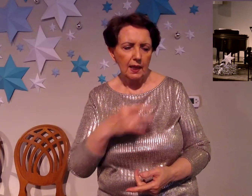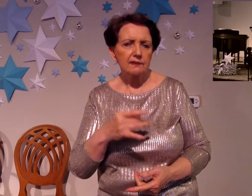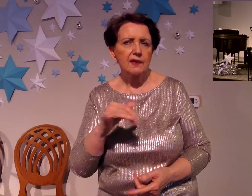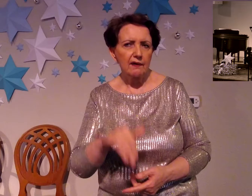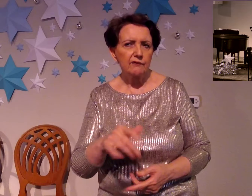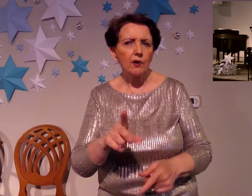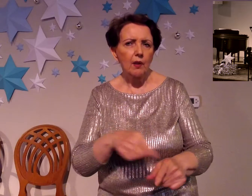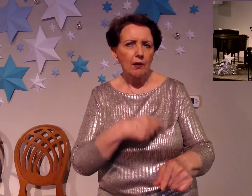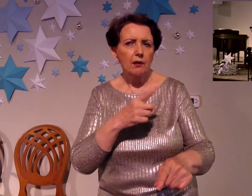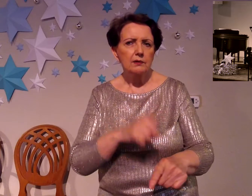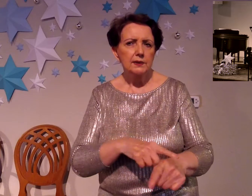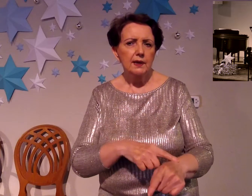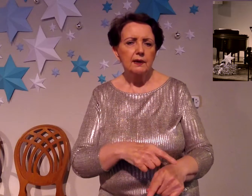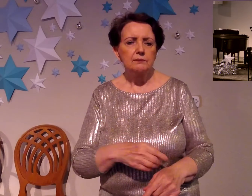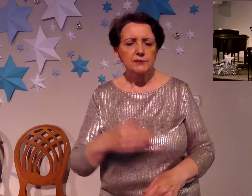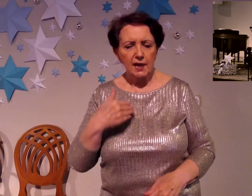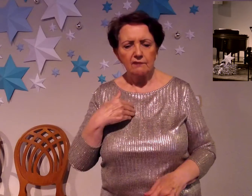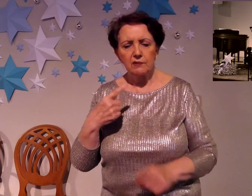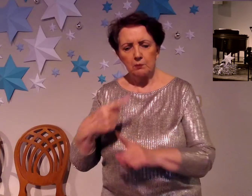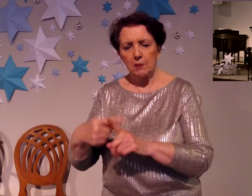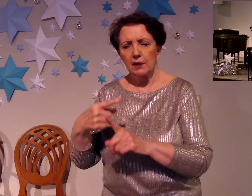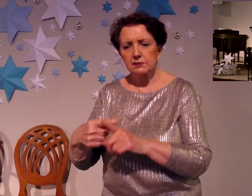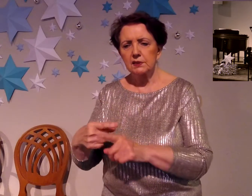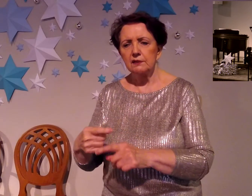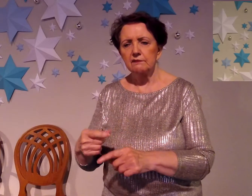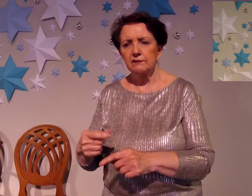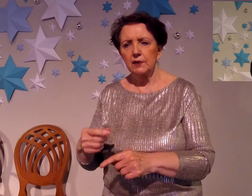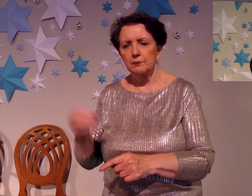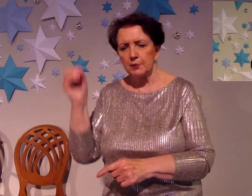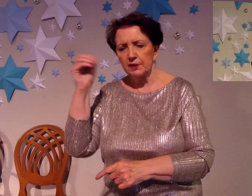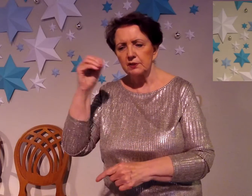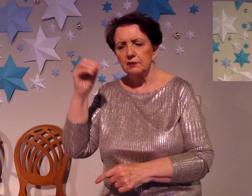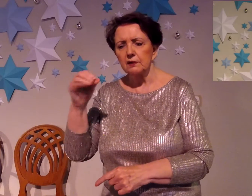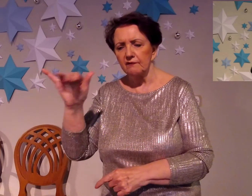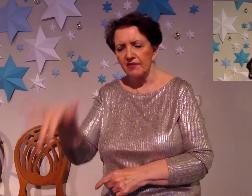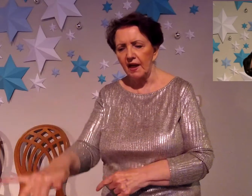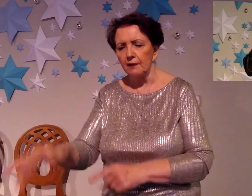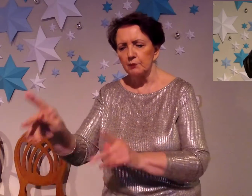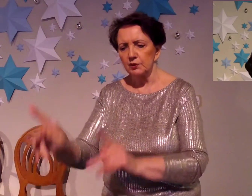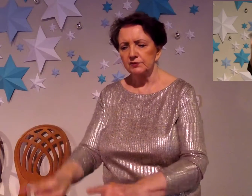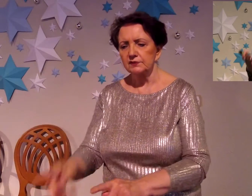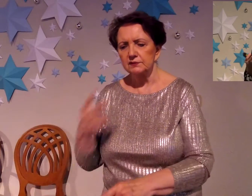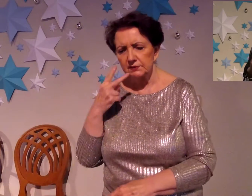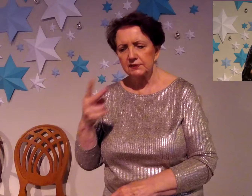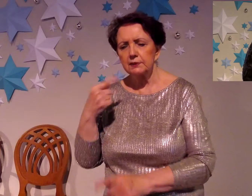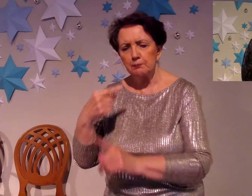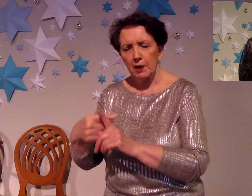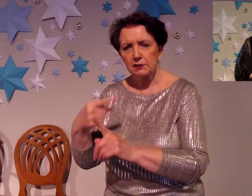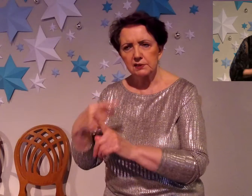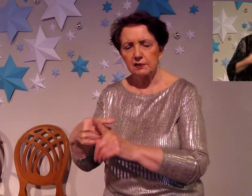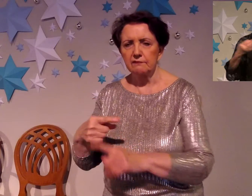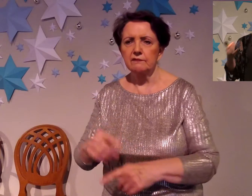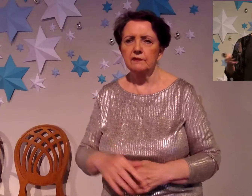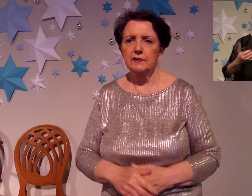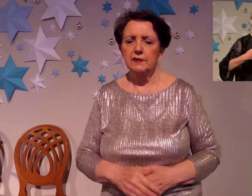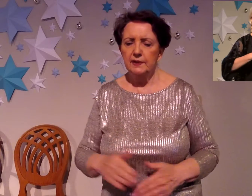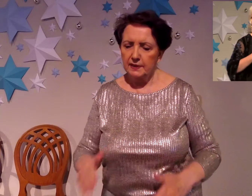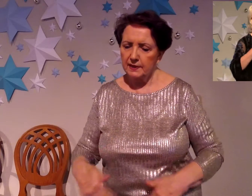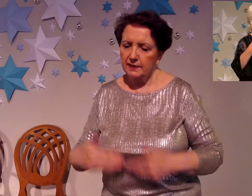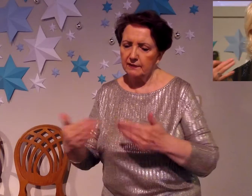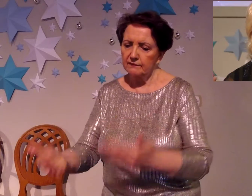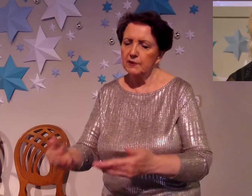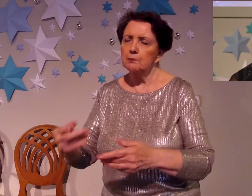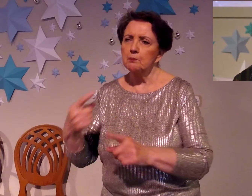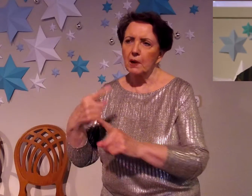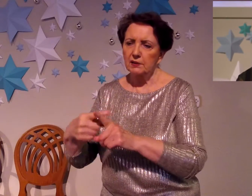time. To just have a positive regard for people. See them positively, give them the gift of our positive